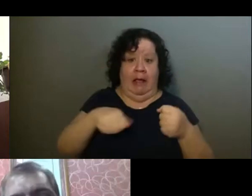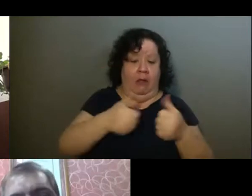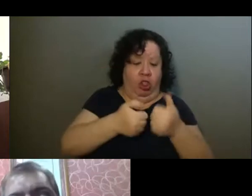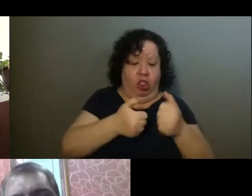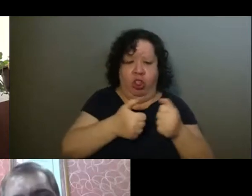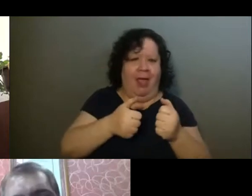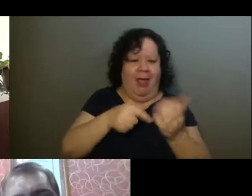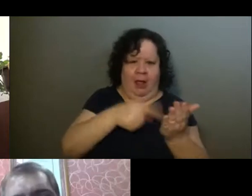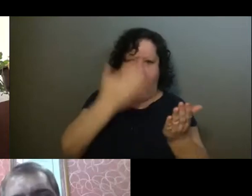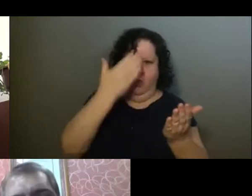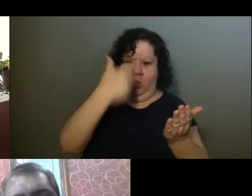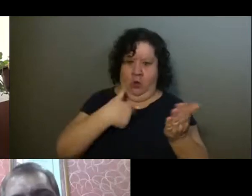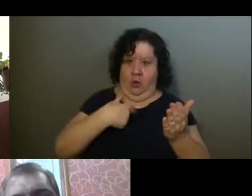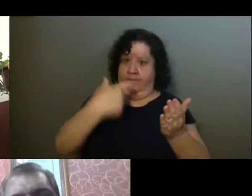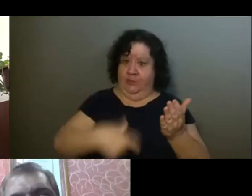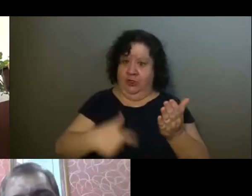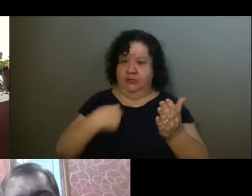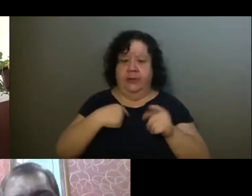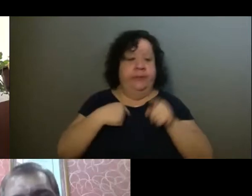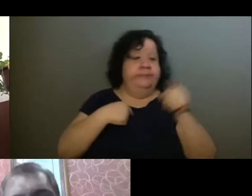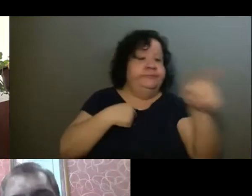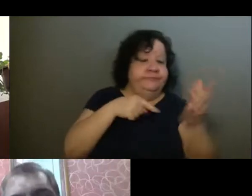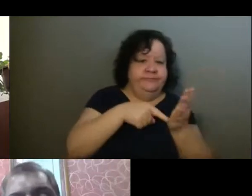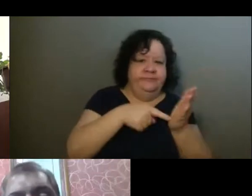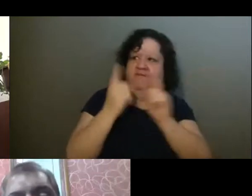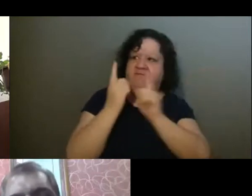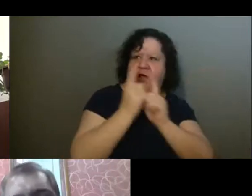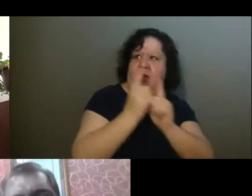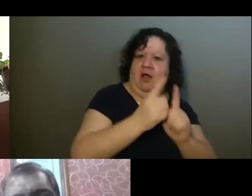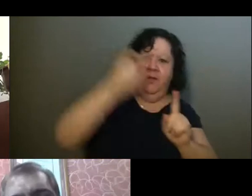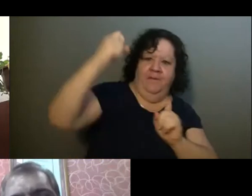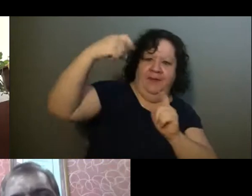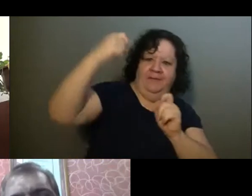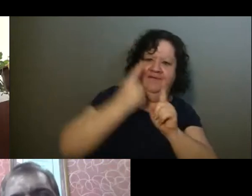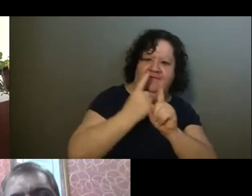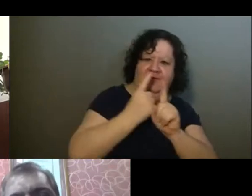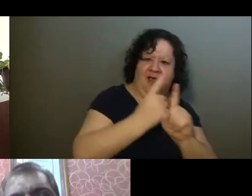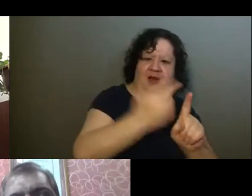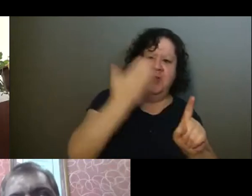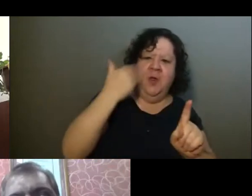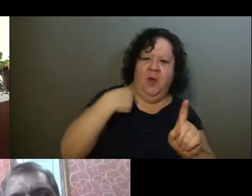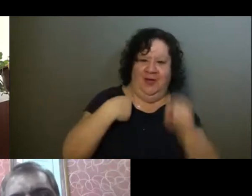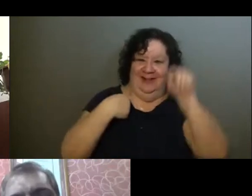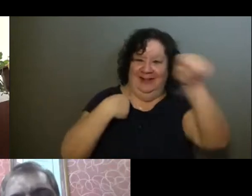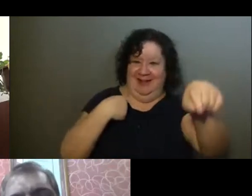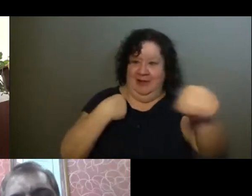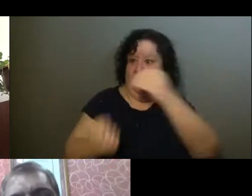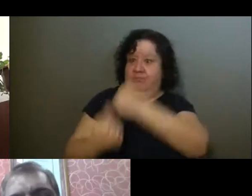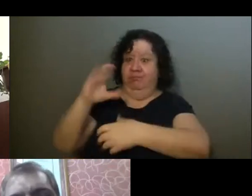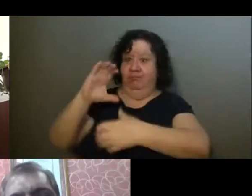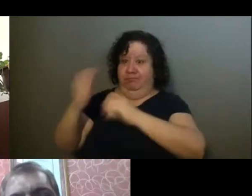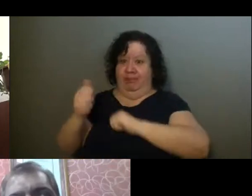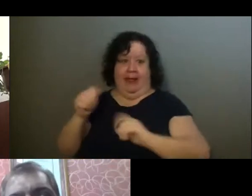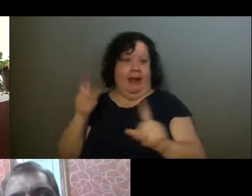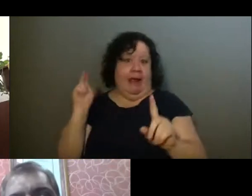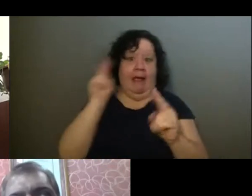needs support. The government bodies gets the information, the know of that person, and the guidance has